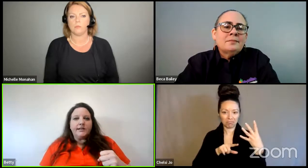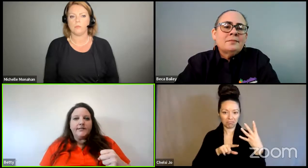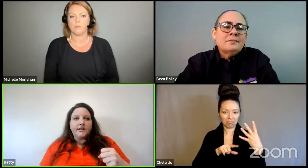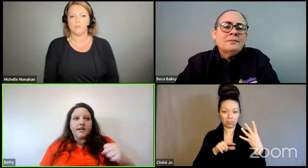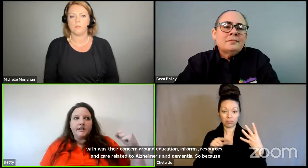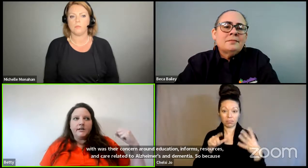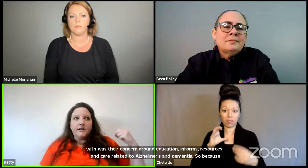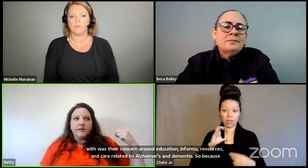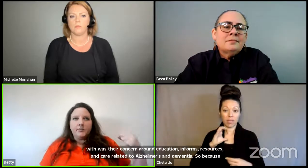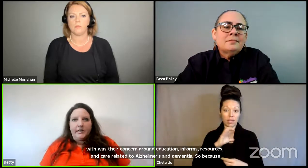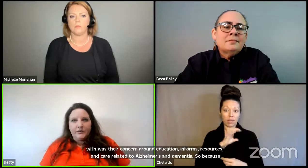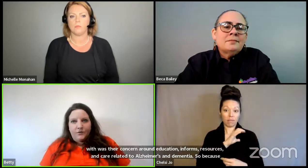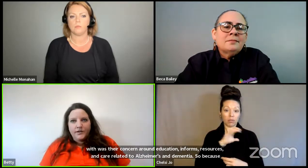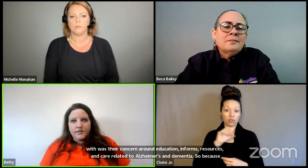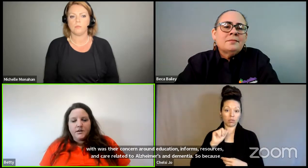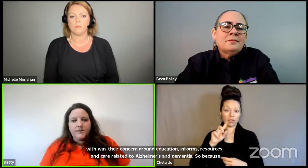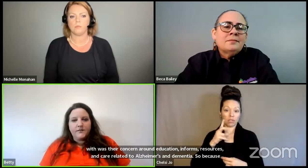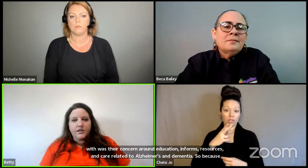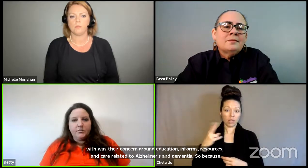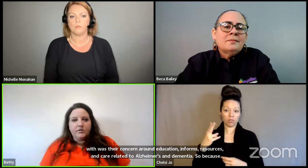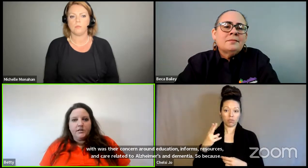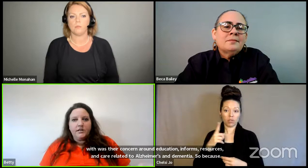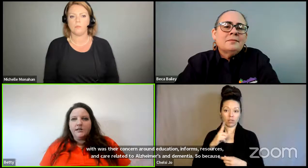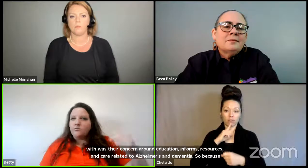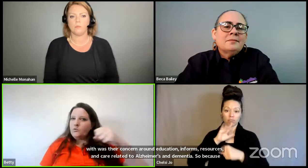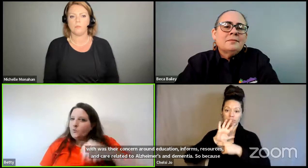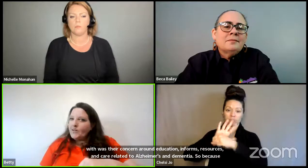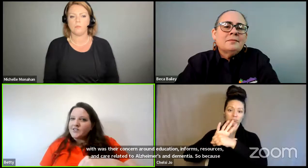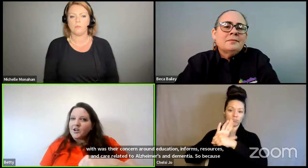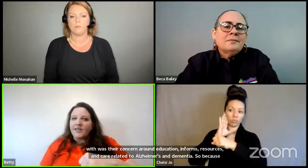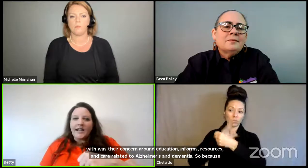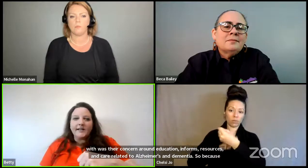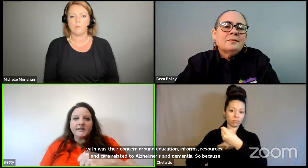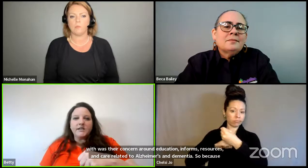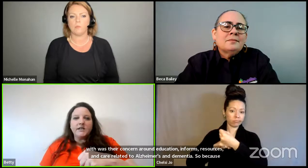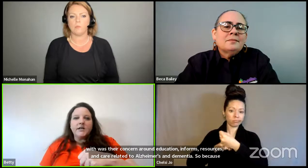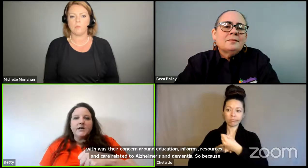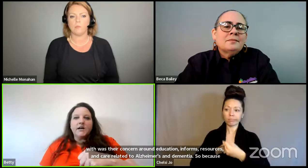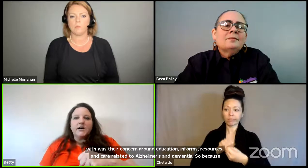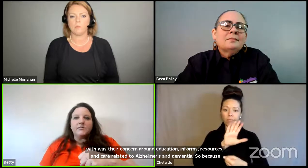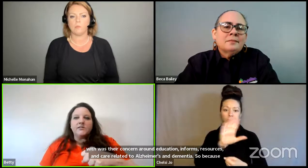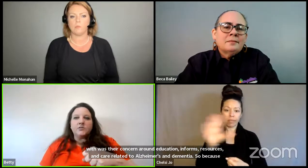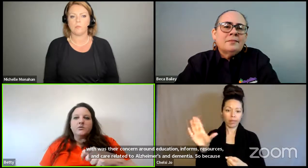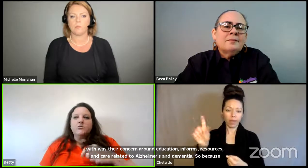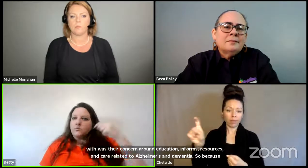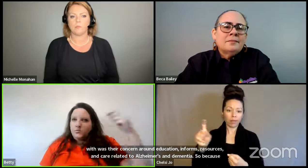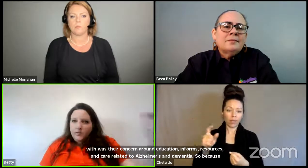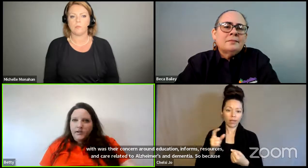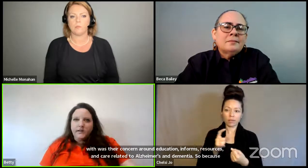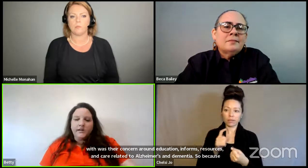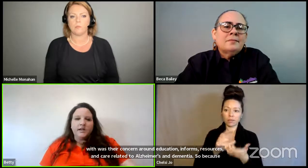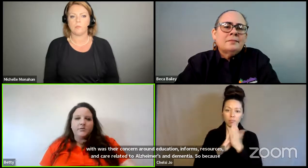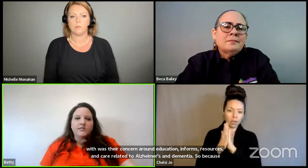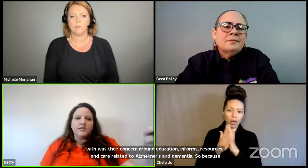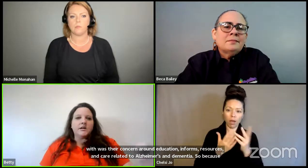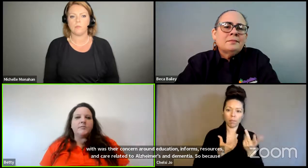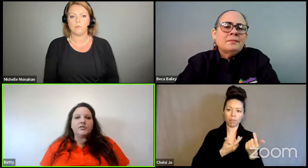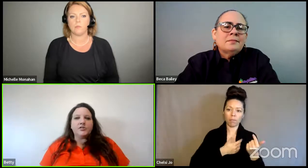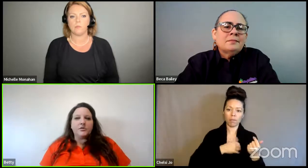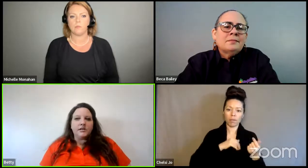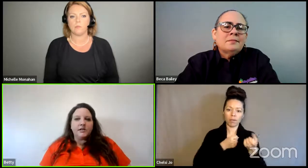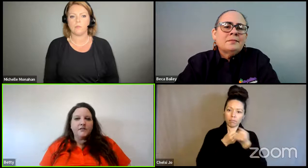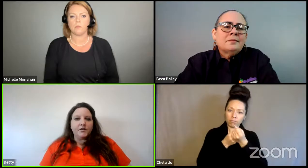firmly believes, and being the voice of our community, when we saw that result, here was